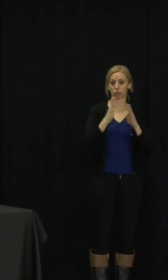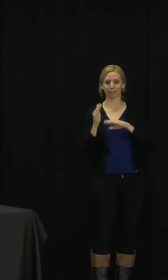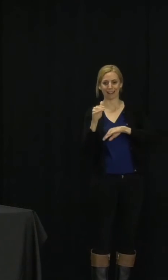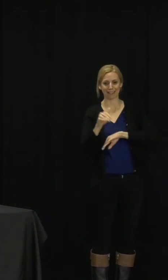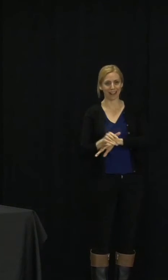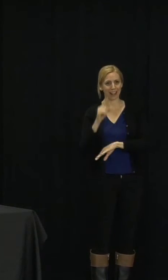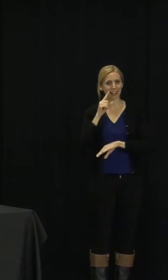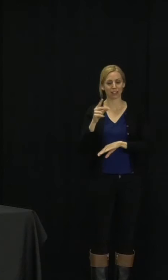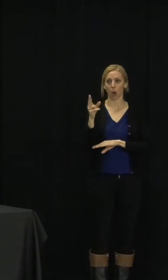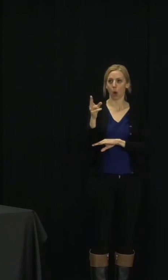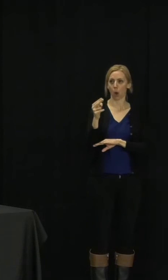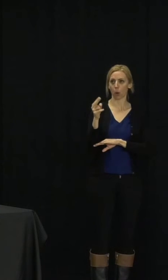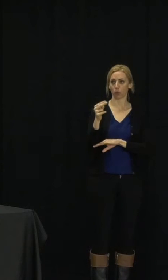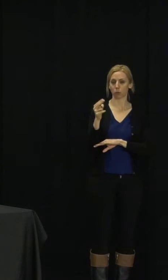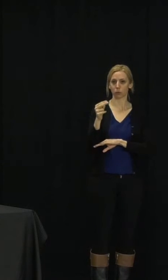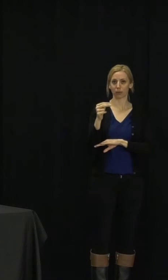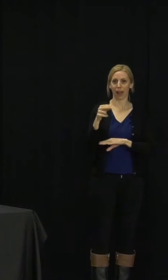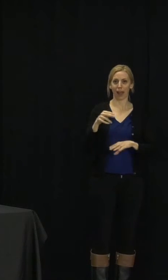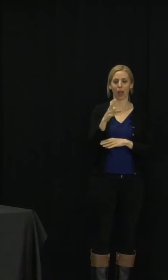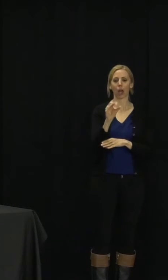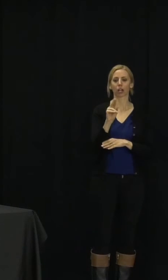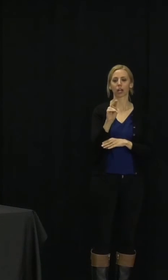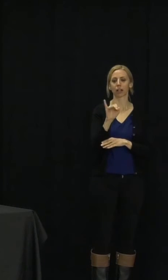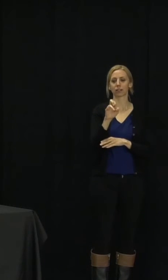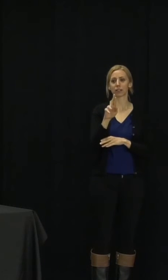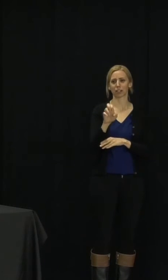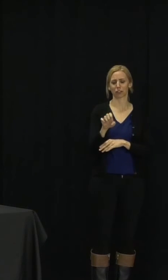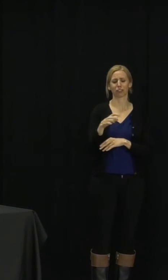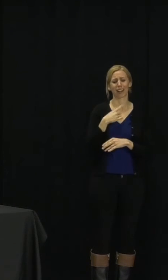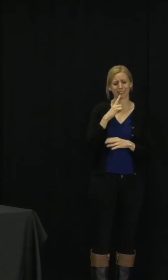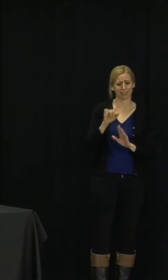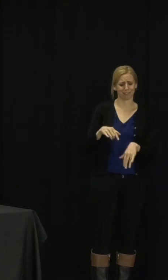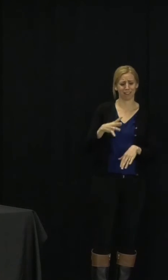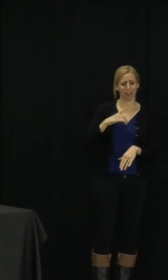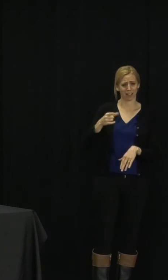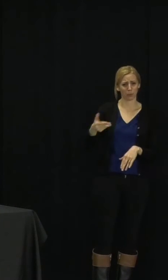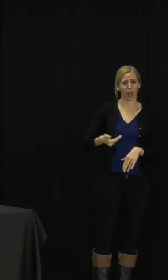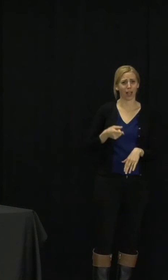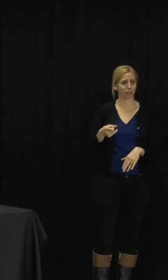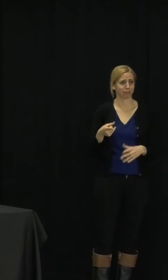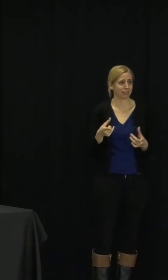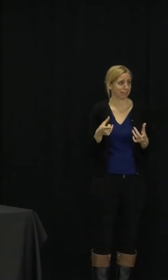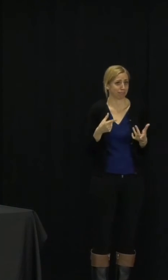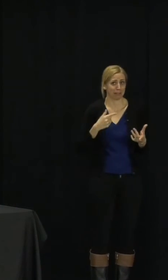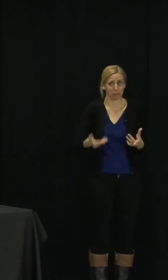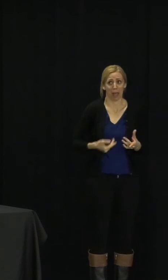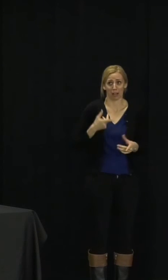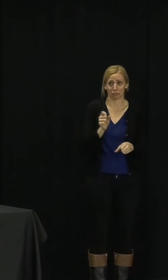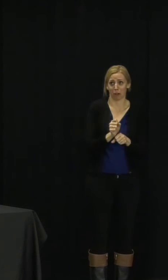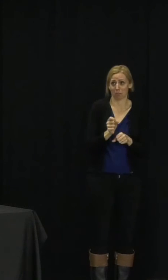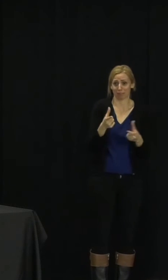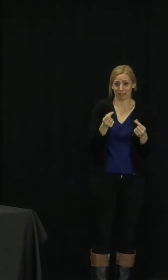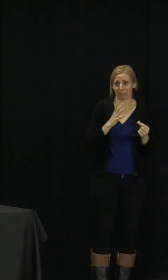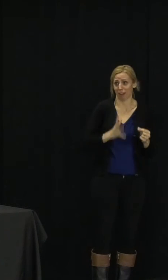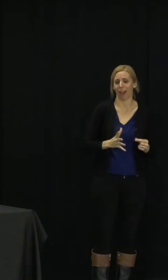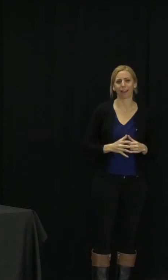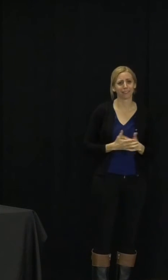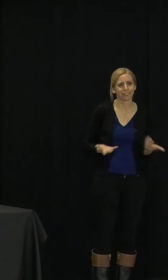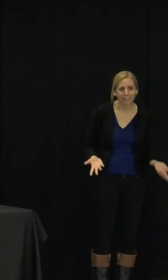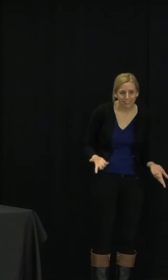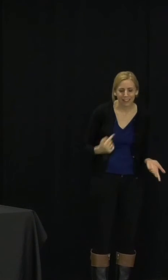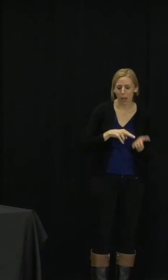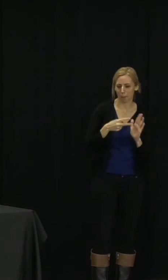I've been so many things you have no idea in my time. The disability community struggles